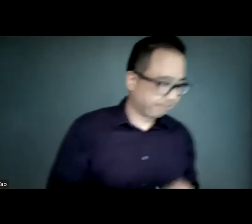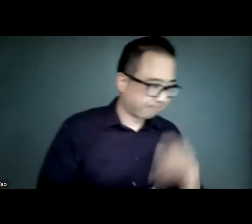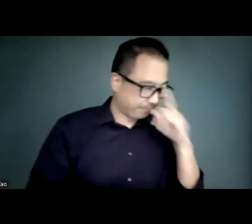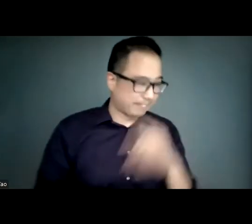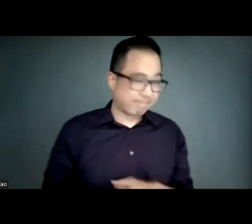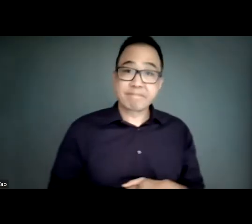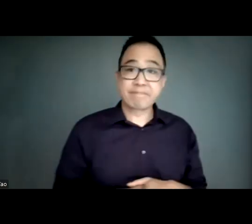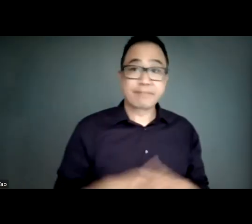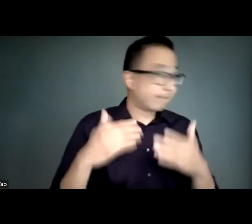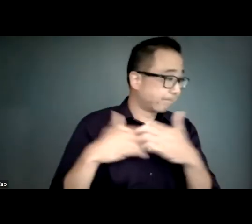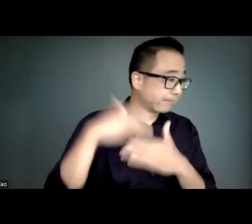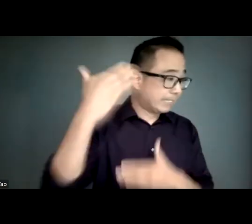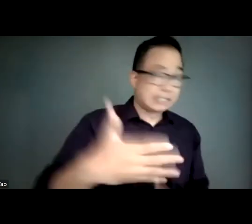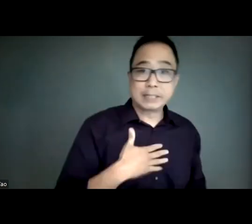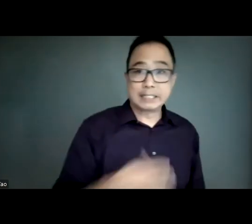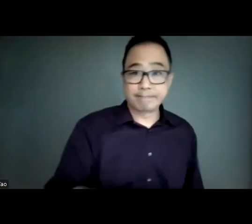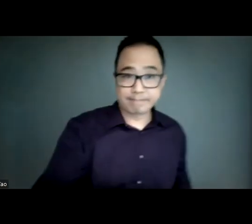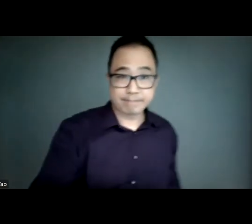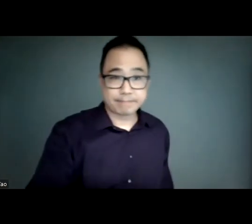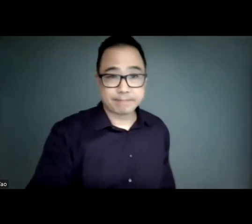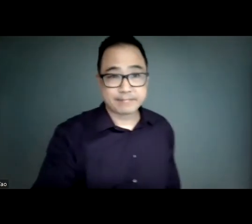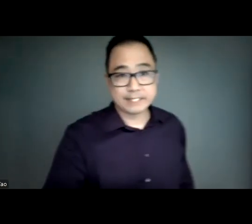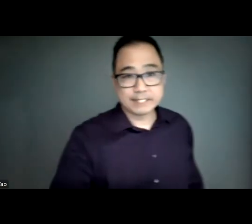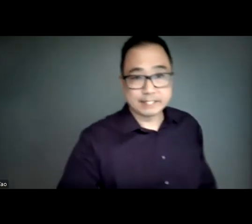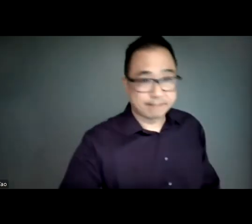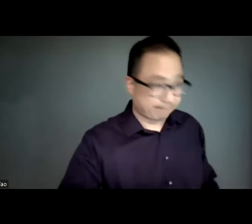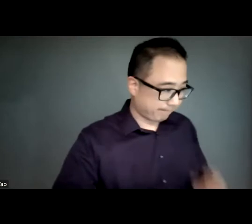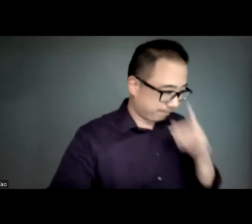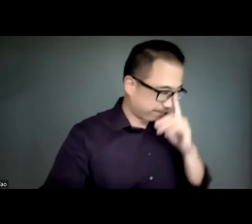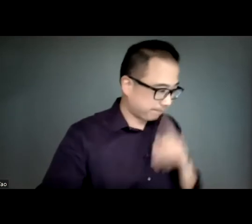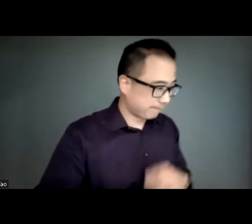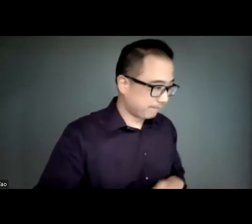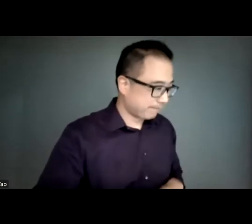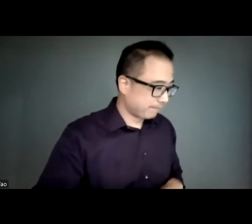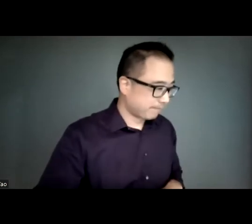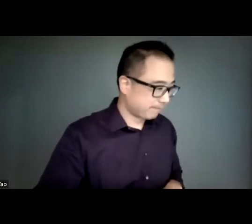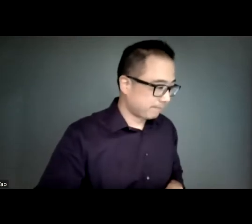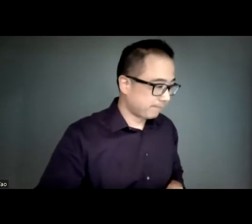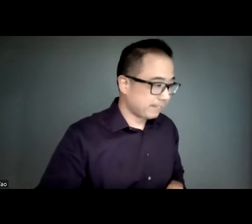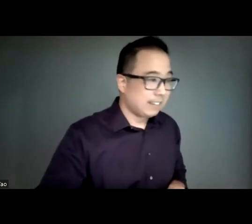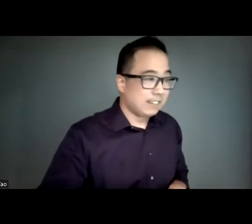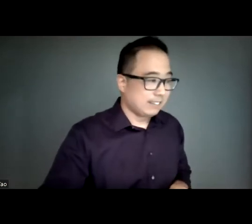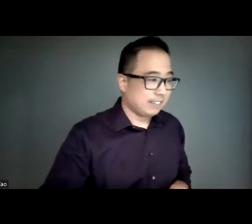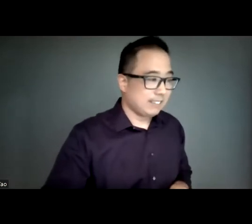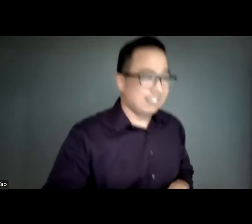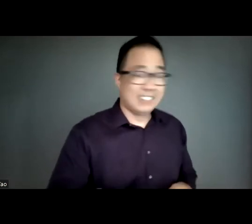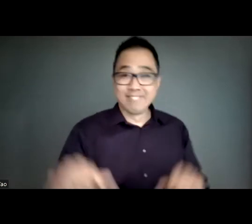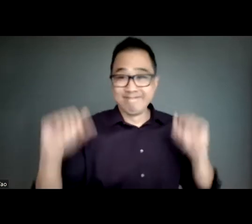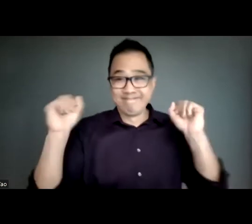And that is when those markers will be when we can in fact celebrate that we are at an endemic, no longer a pandemic.